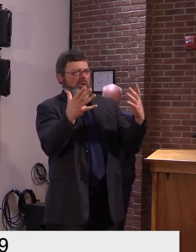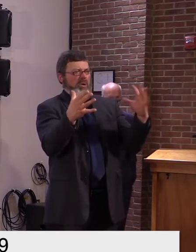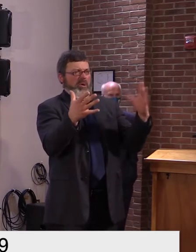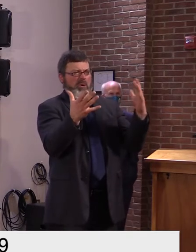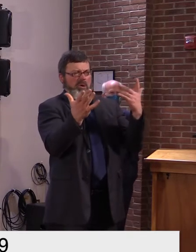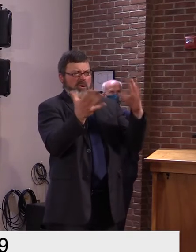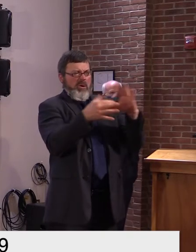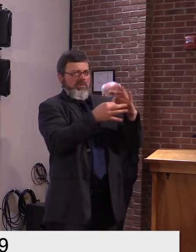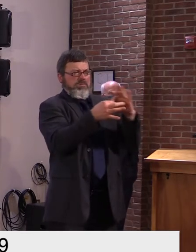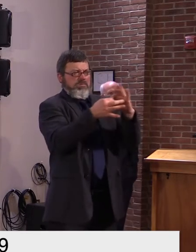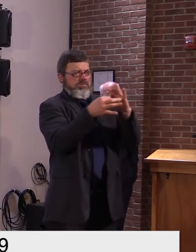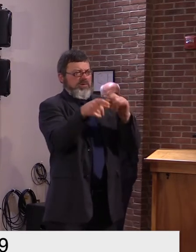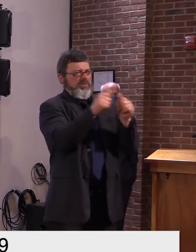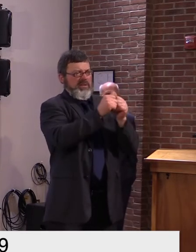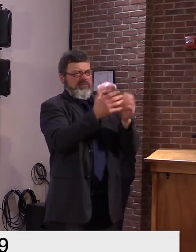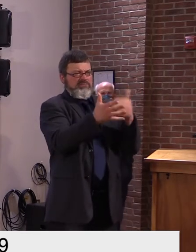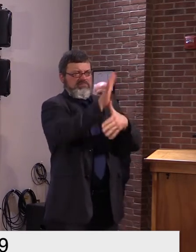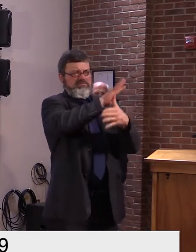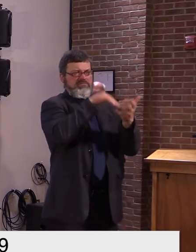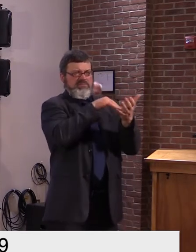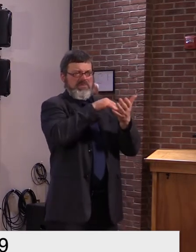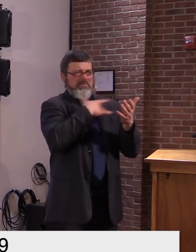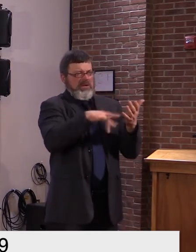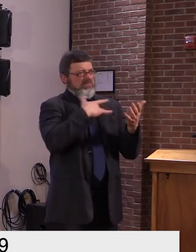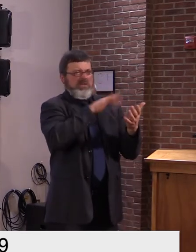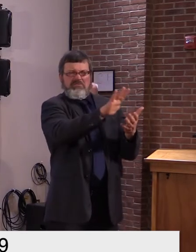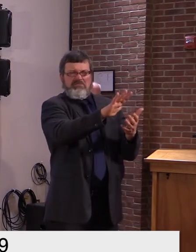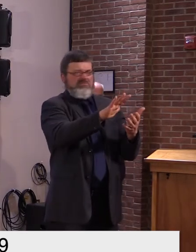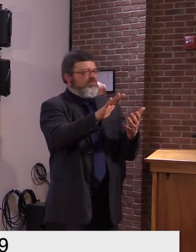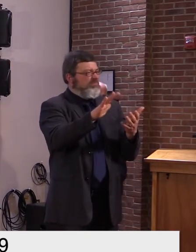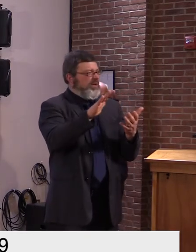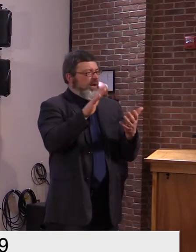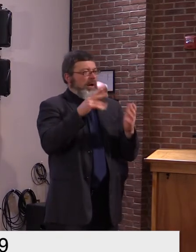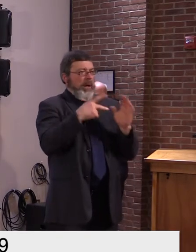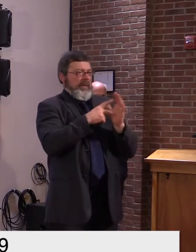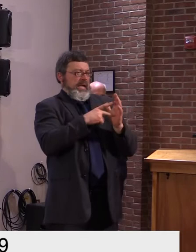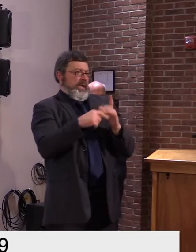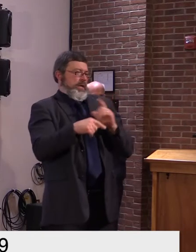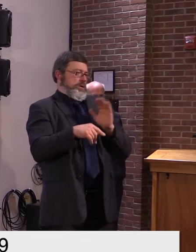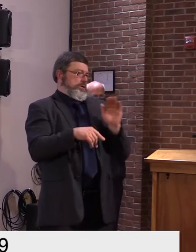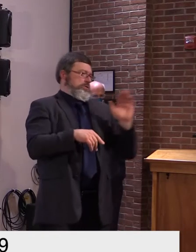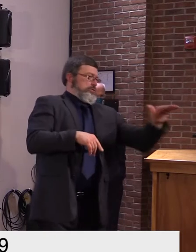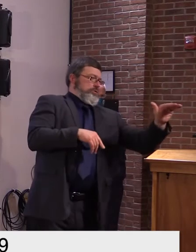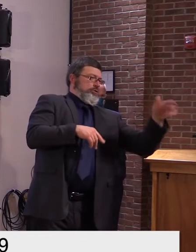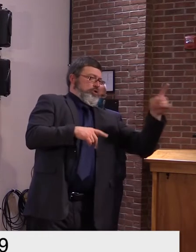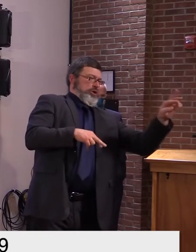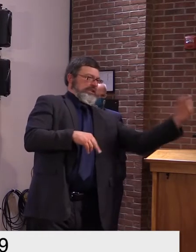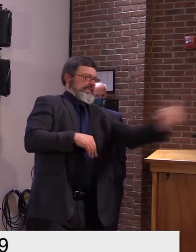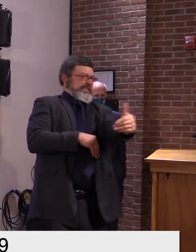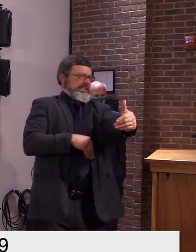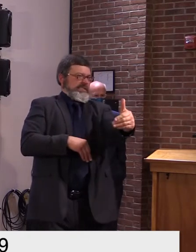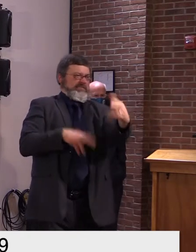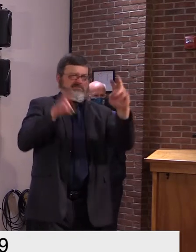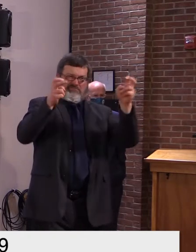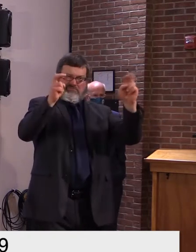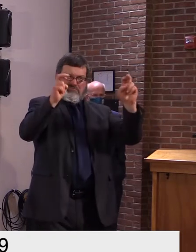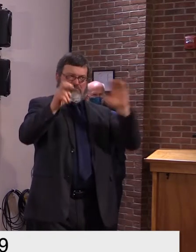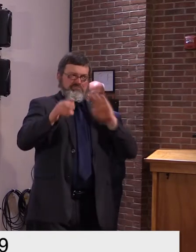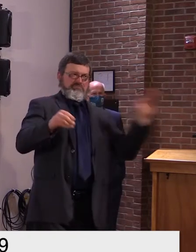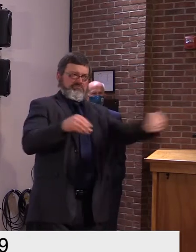will be always addressing that with their healthcare provider in general.